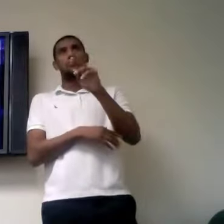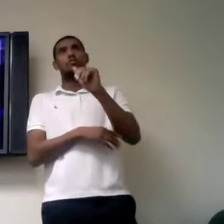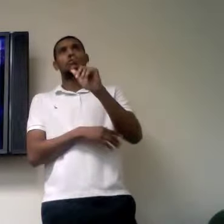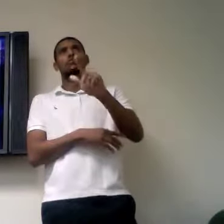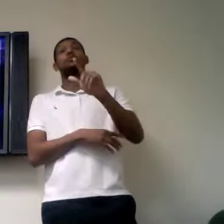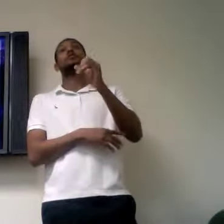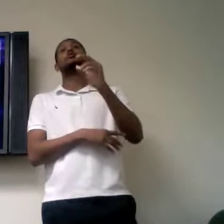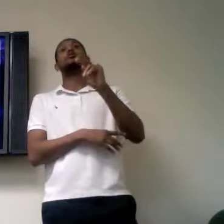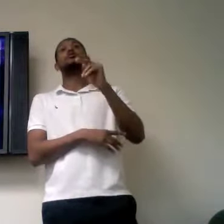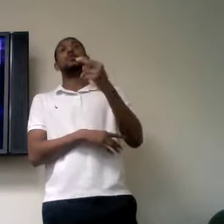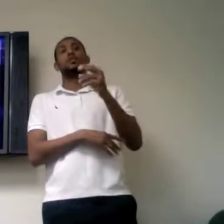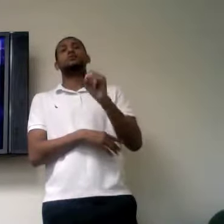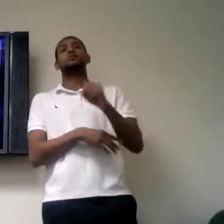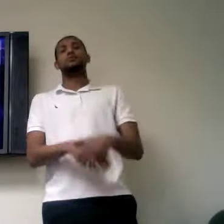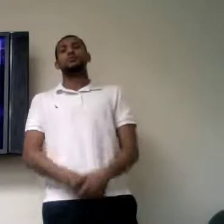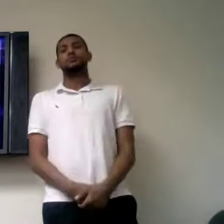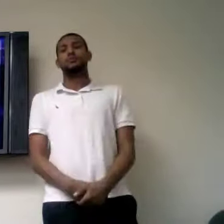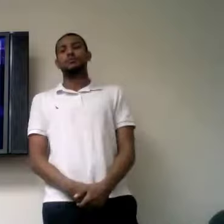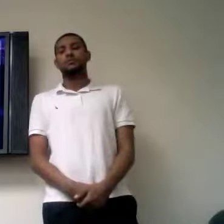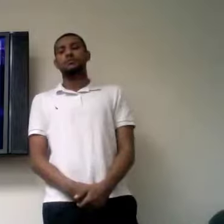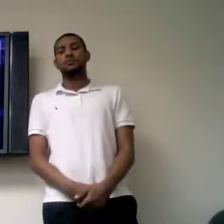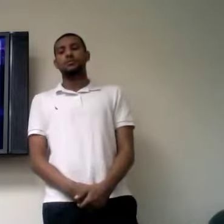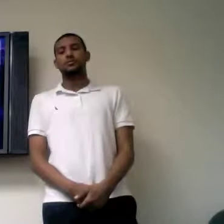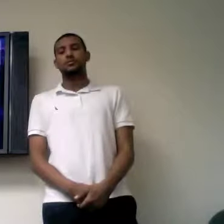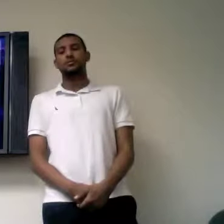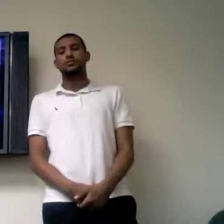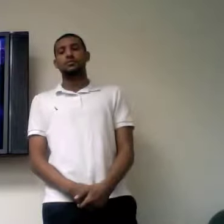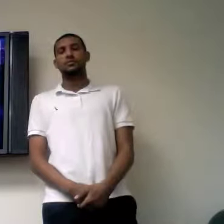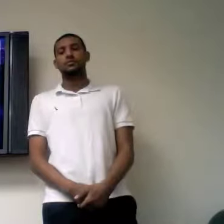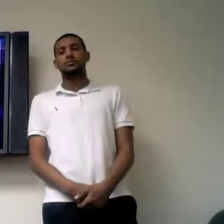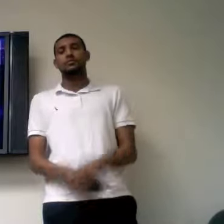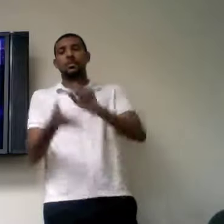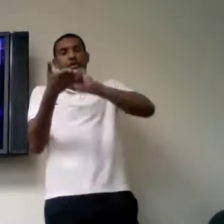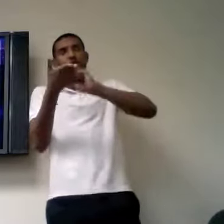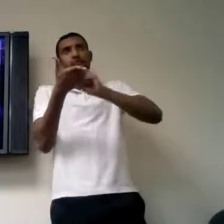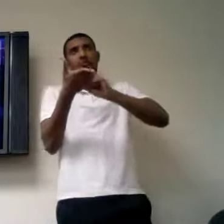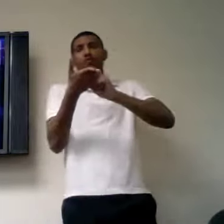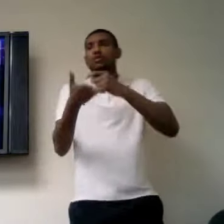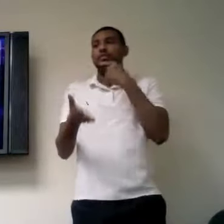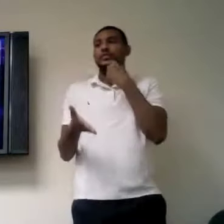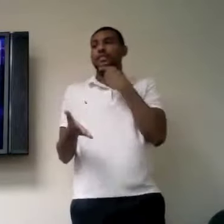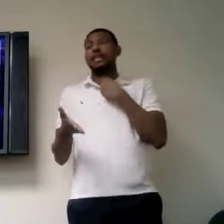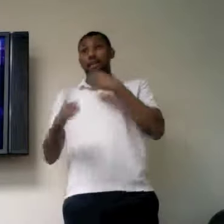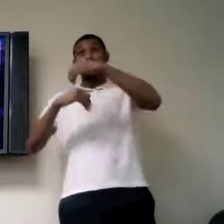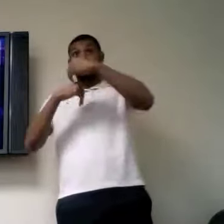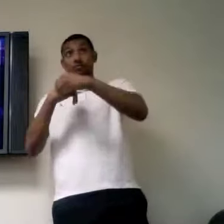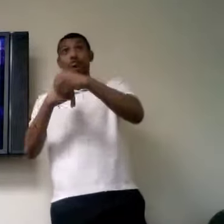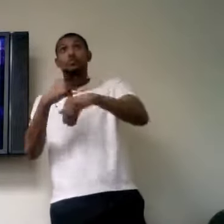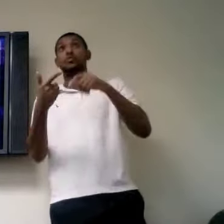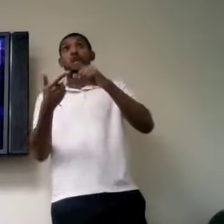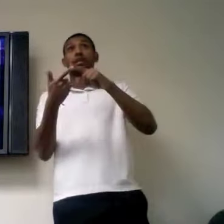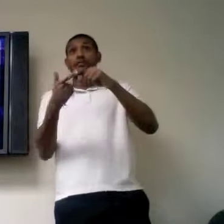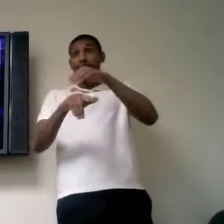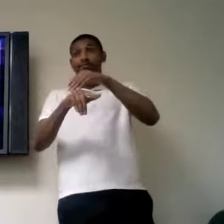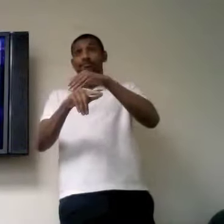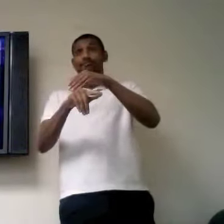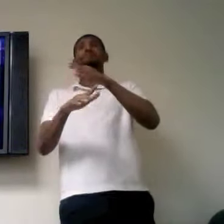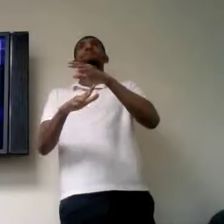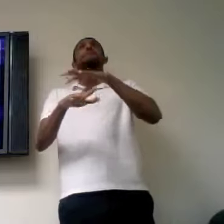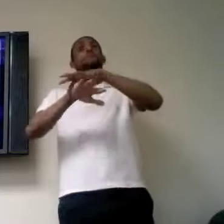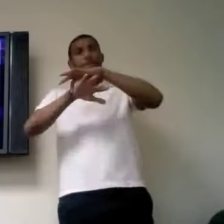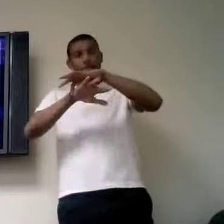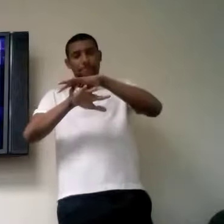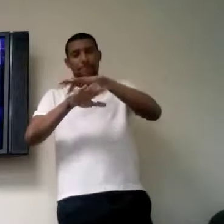off a response to the editor of the Argus in which he correctly pointed out that the bread and meat rations for the Confederate